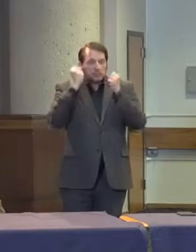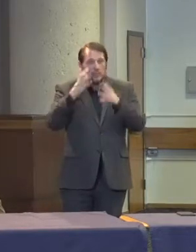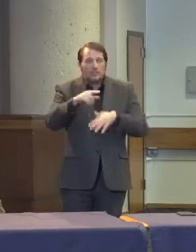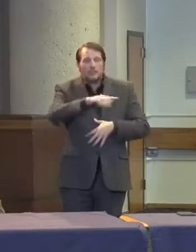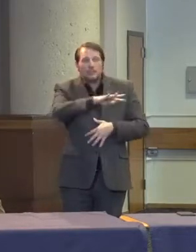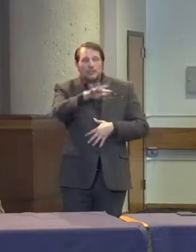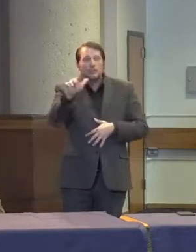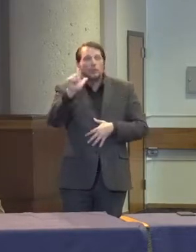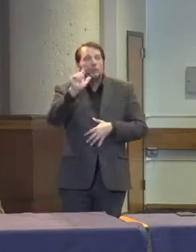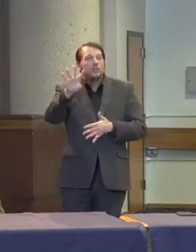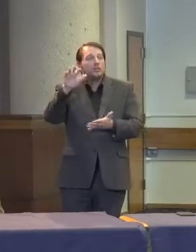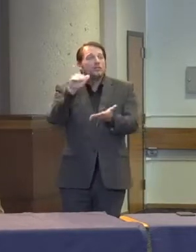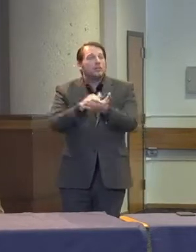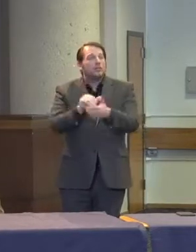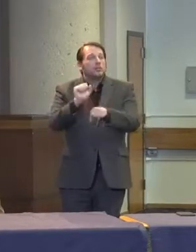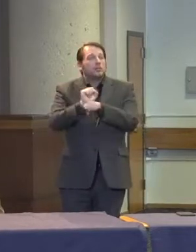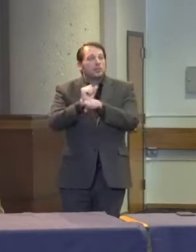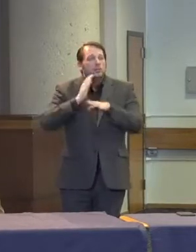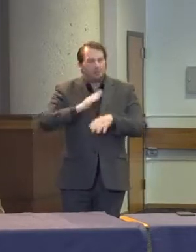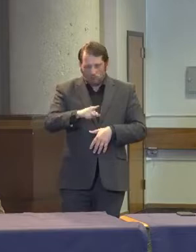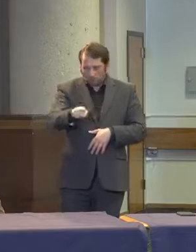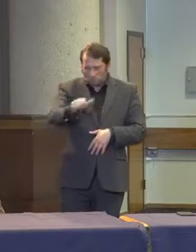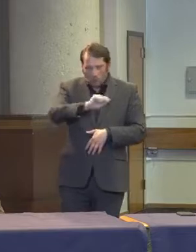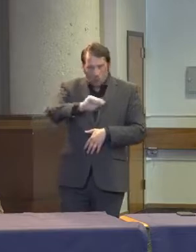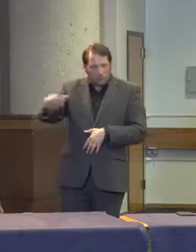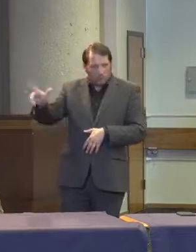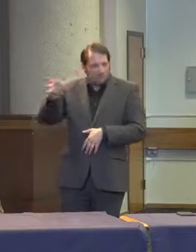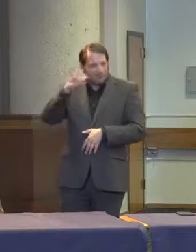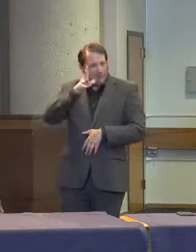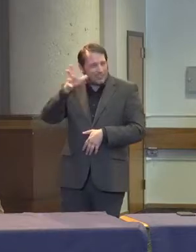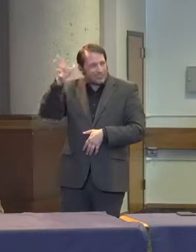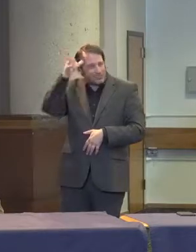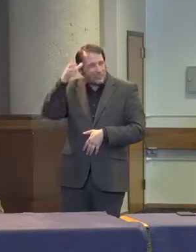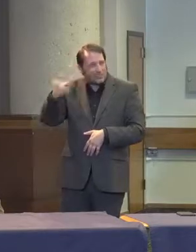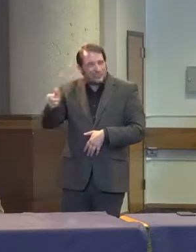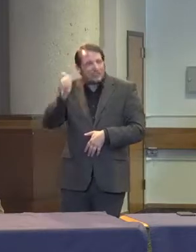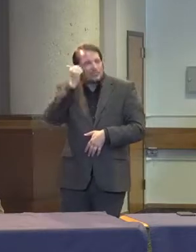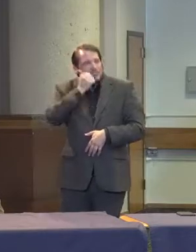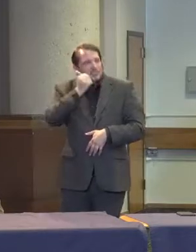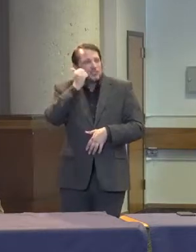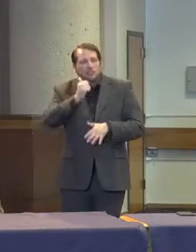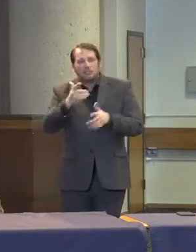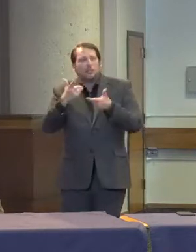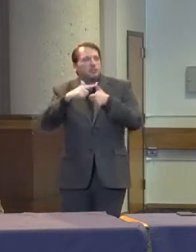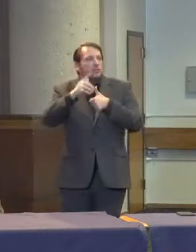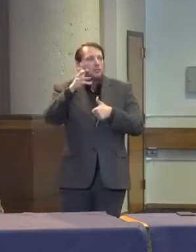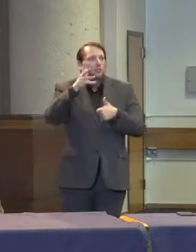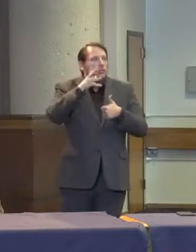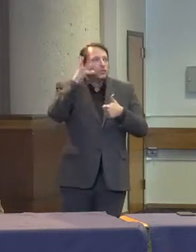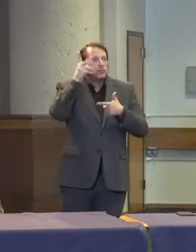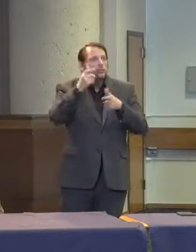and they're experiencing this every day, both as a parent and as a professional. And so